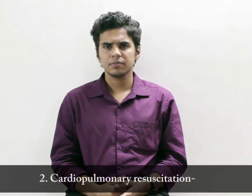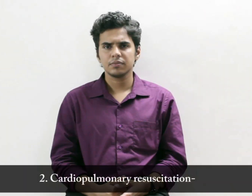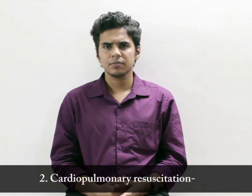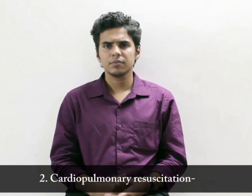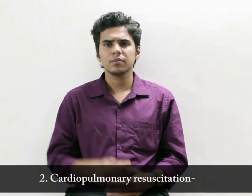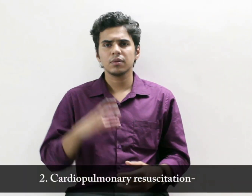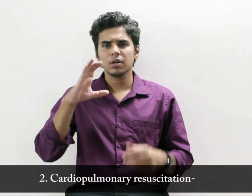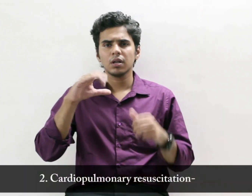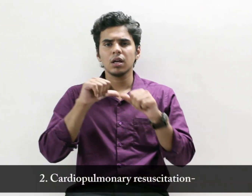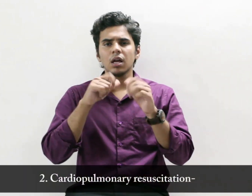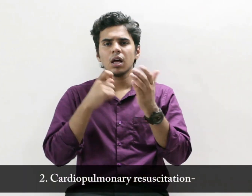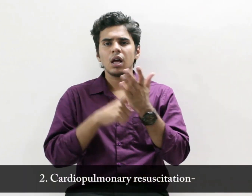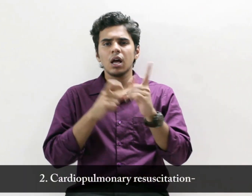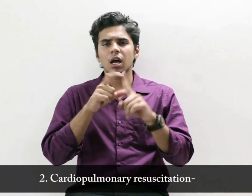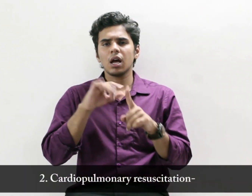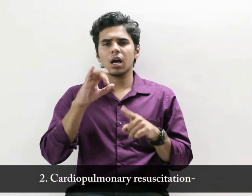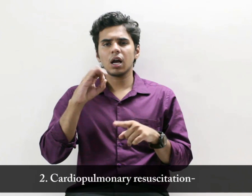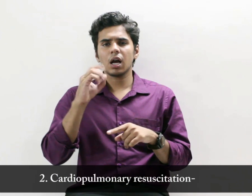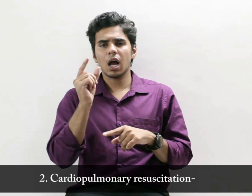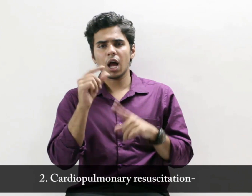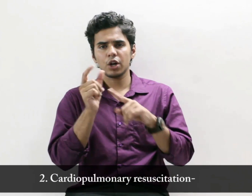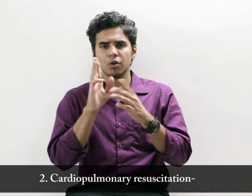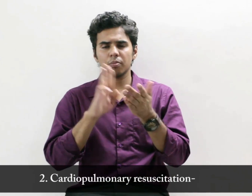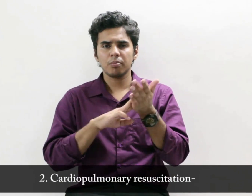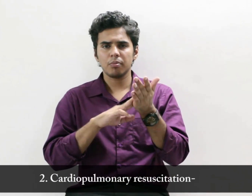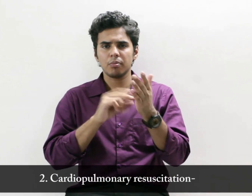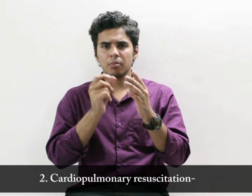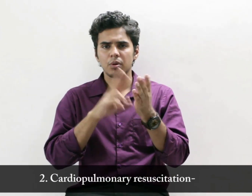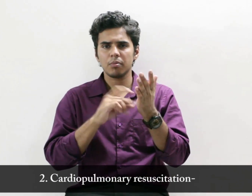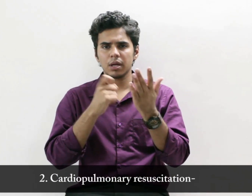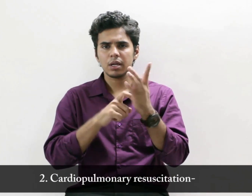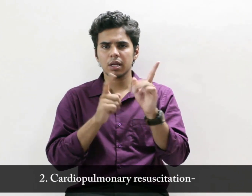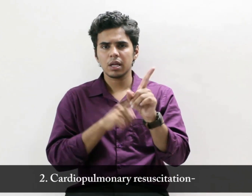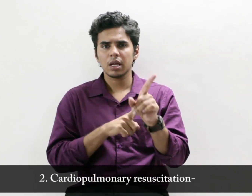Number 2. Cardiopulmonary resuscitation.